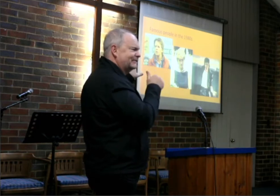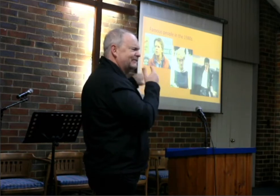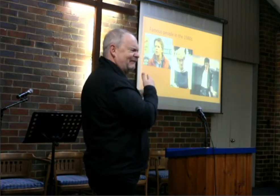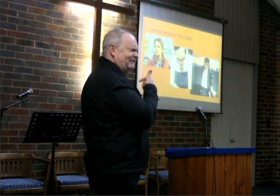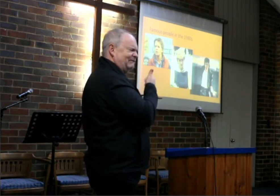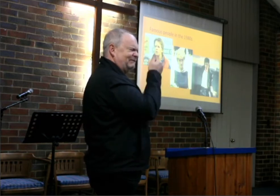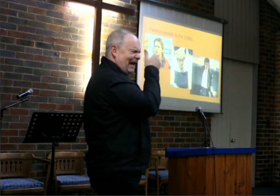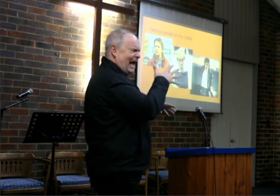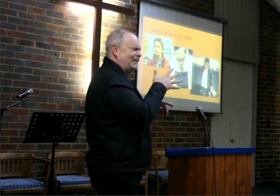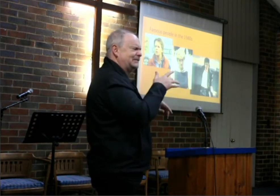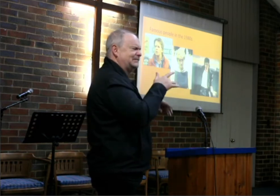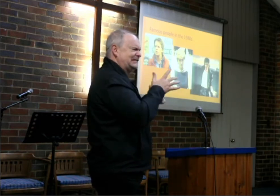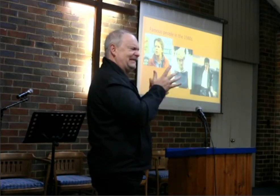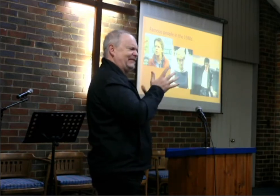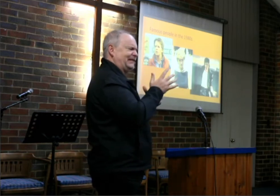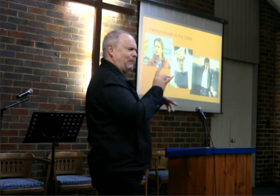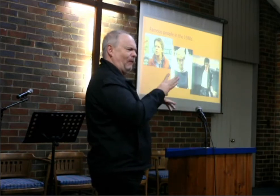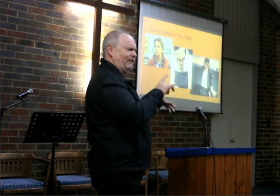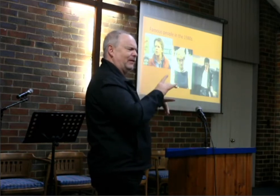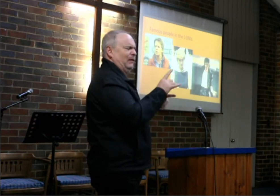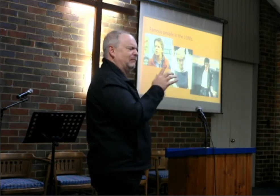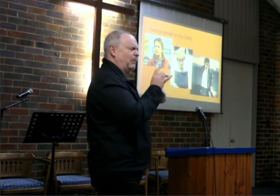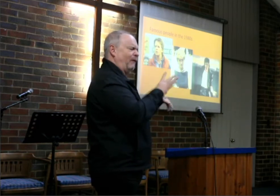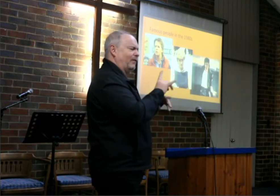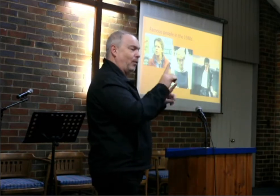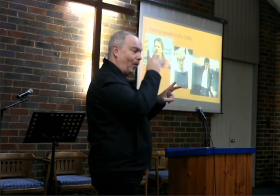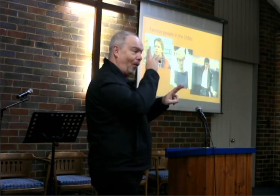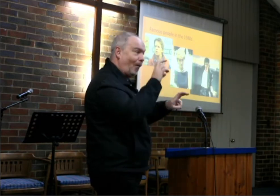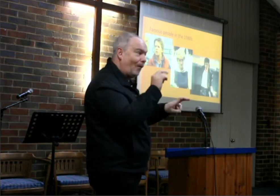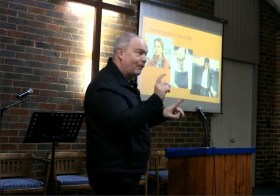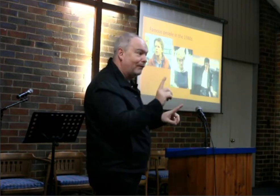famous role in a movie. It's called